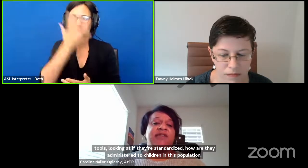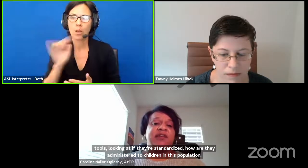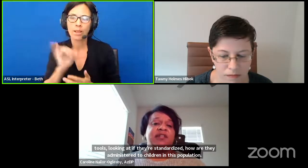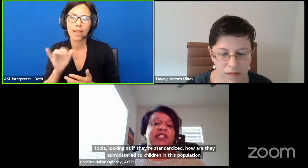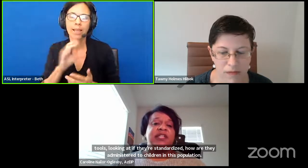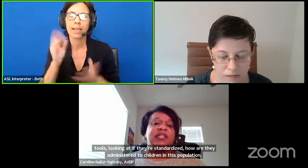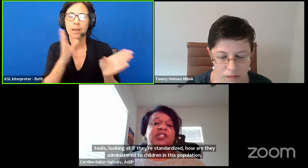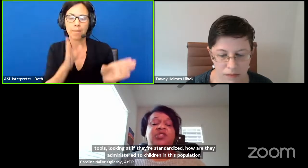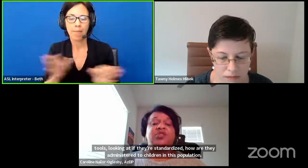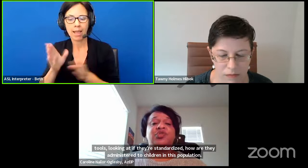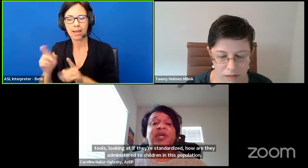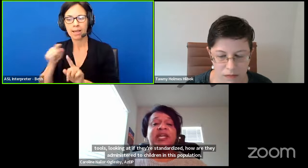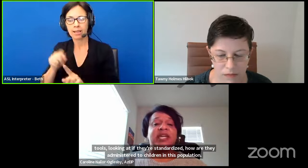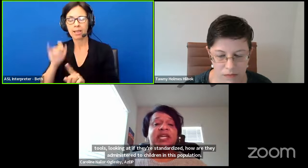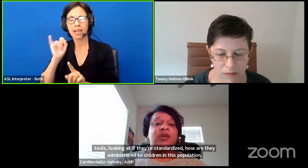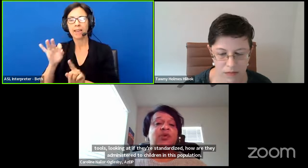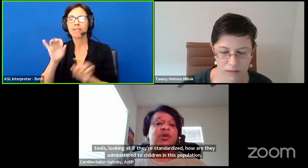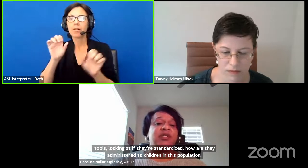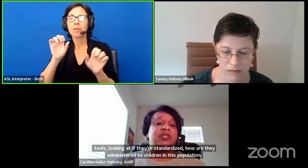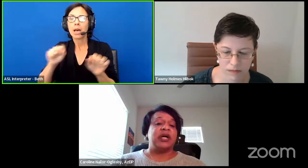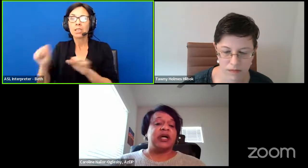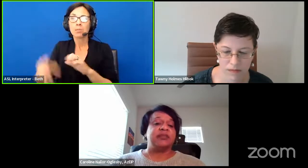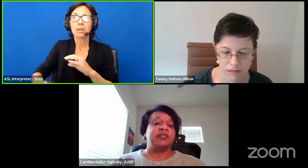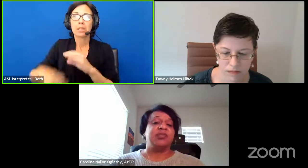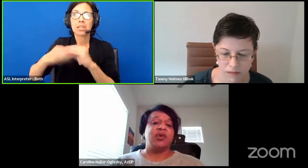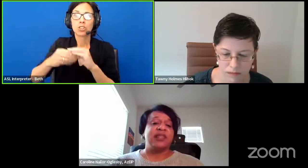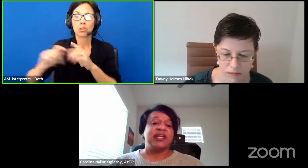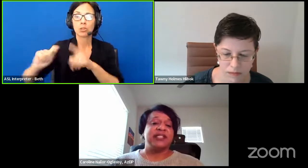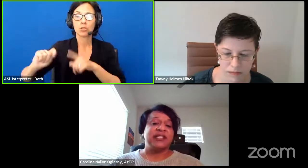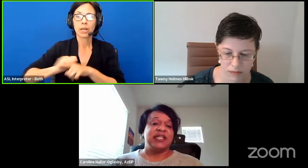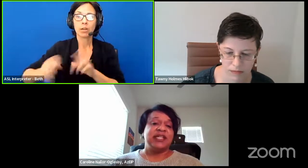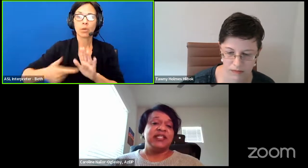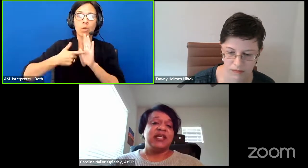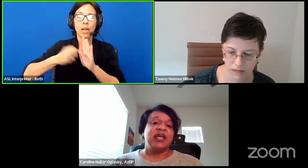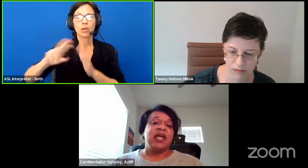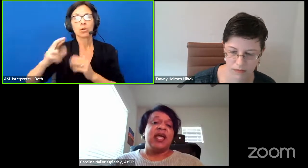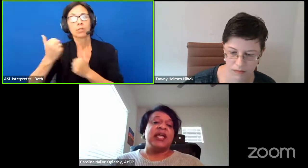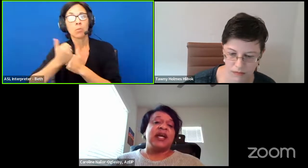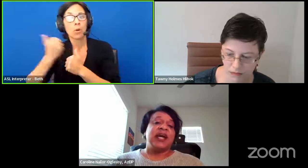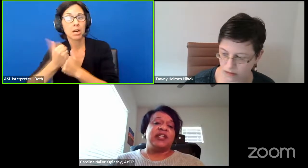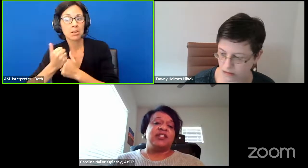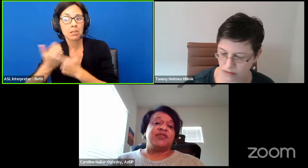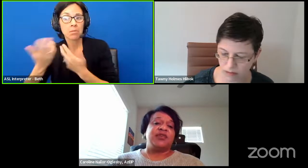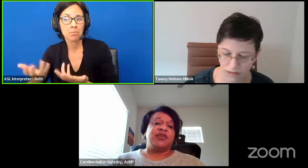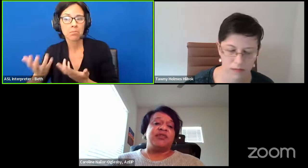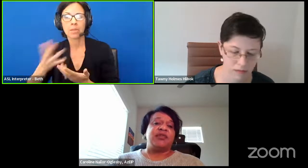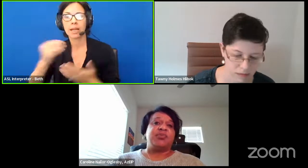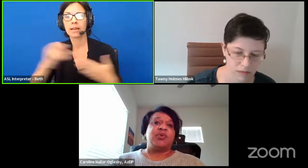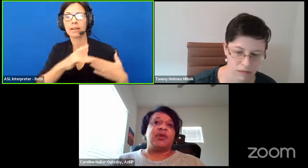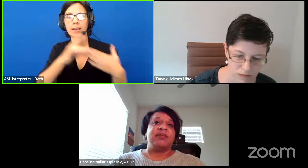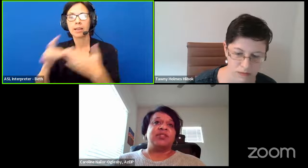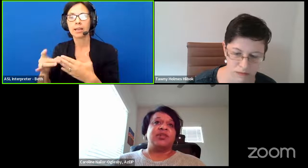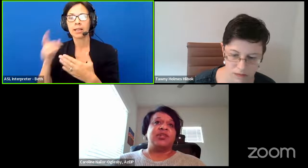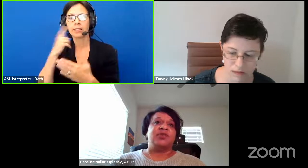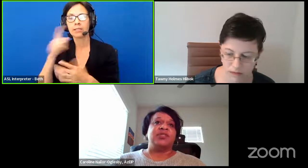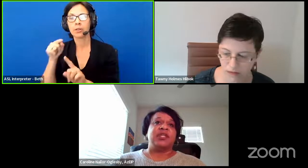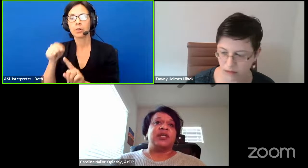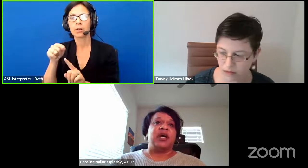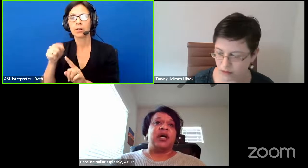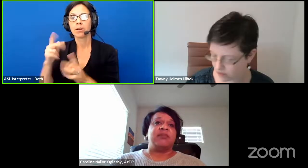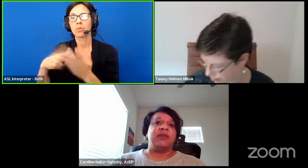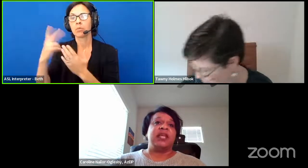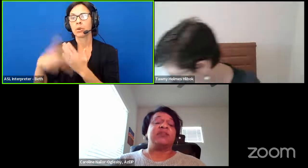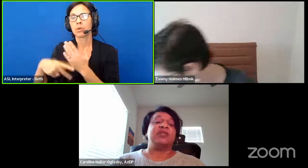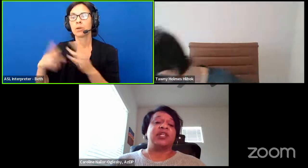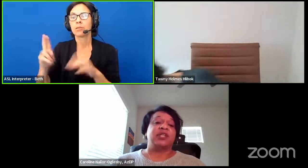planning out if there is any additional training or support that's needed, and guidance for the programs that are